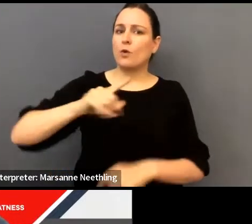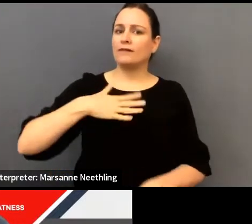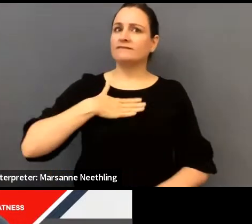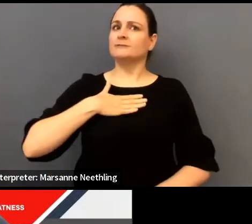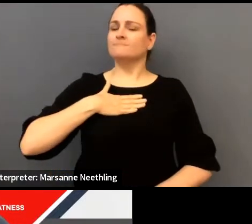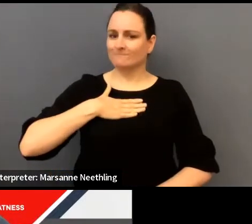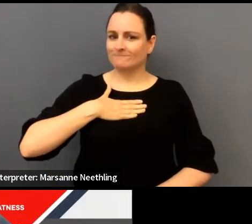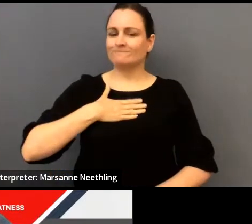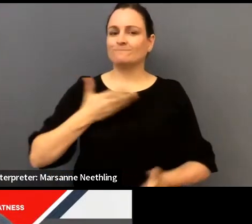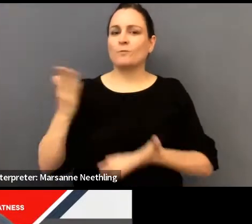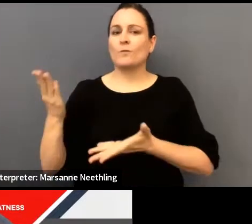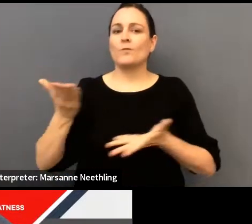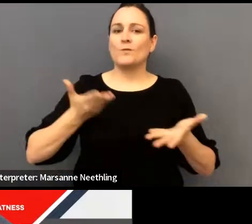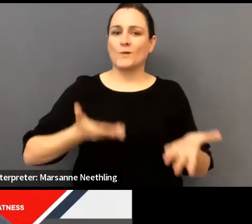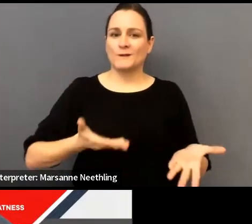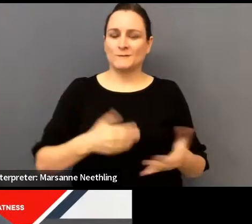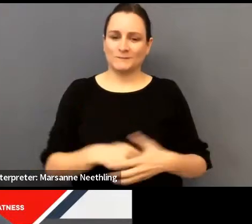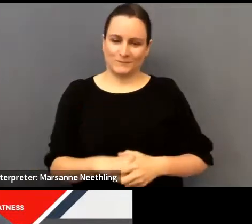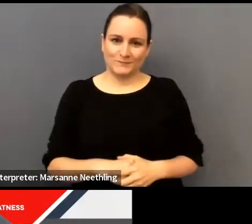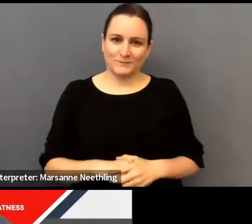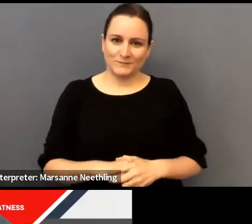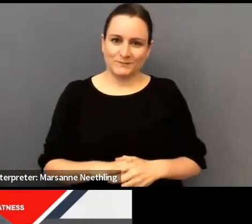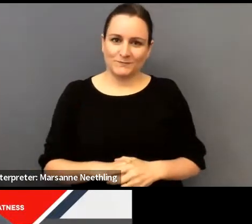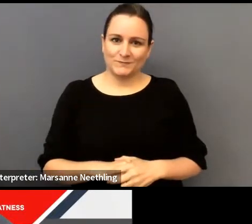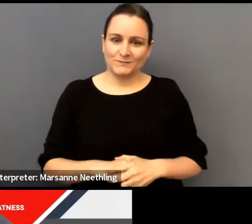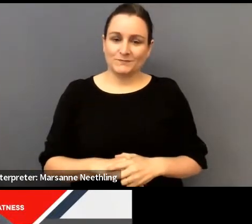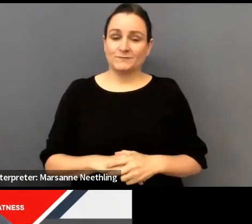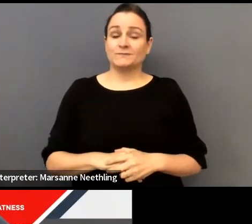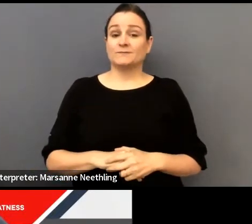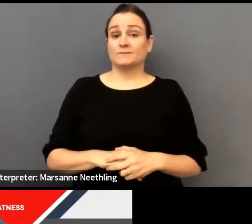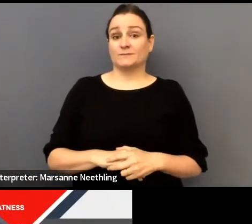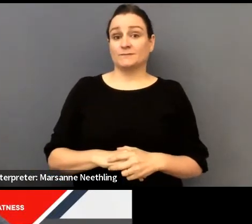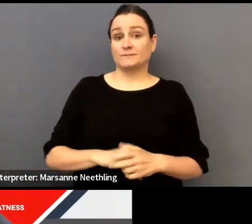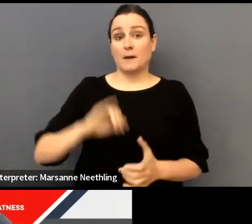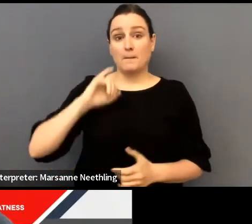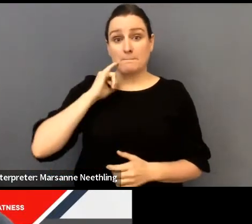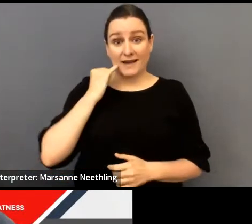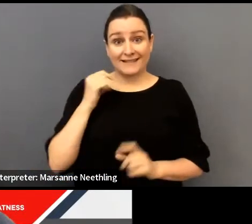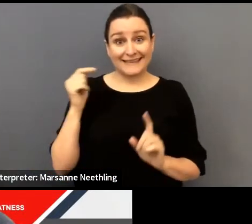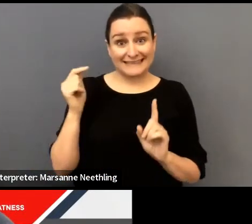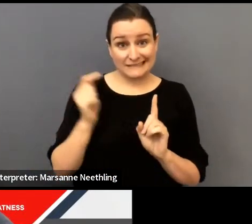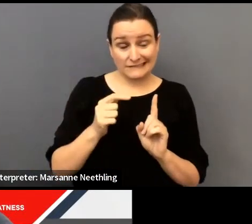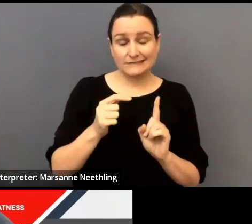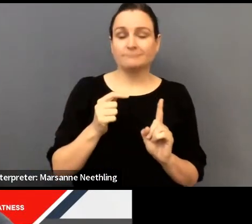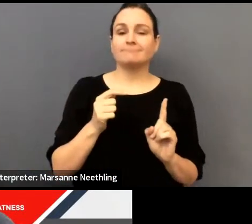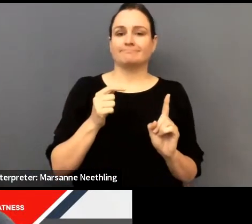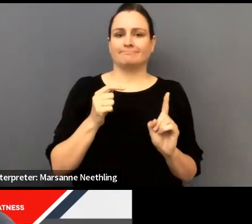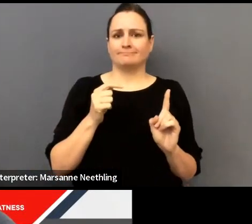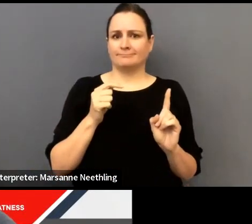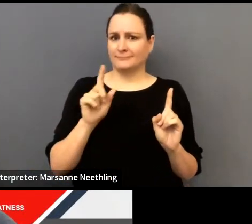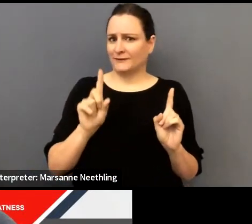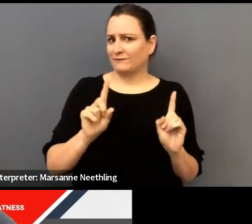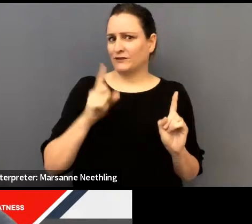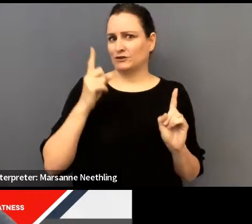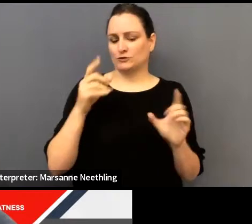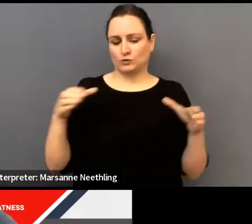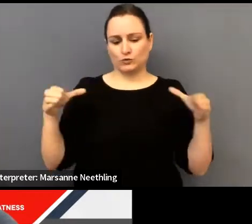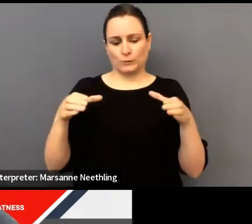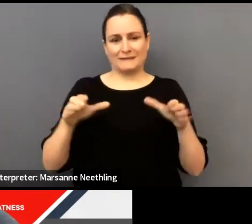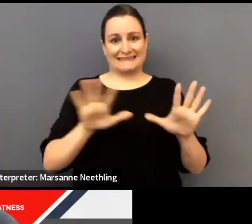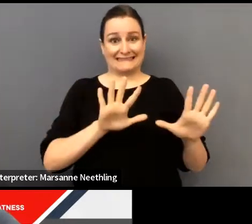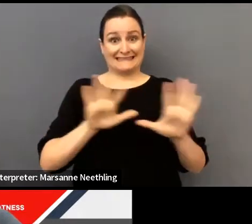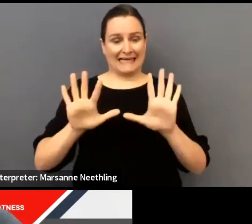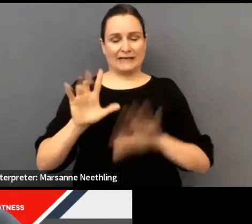of only 10 accredited South African Sign Language interpreters in 2014, as